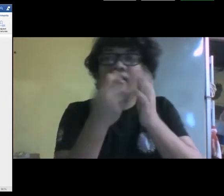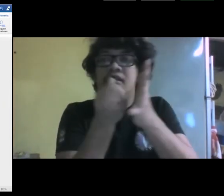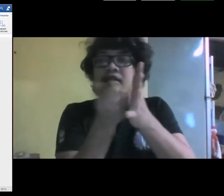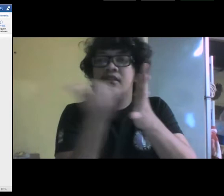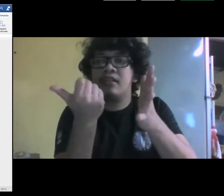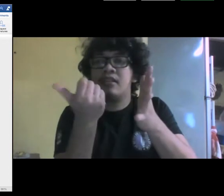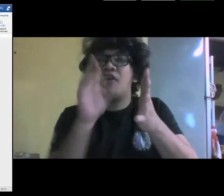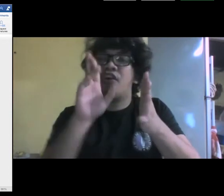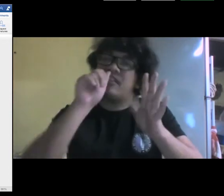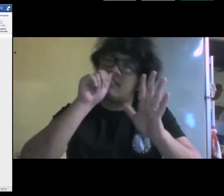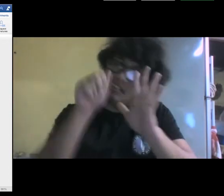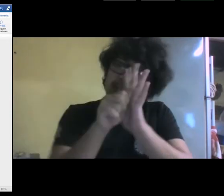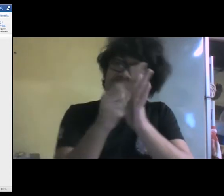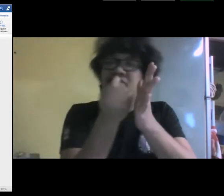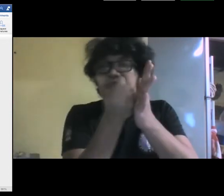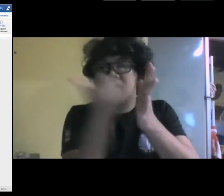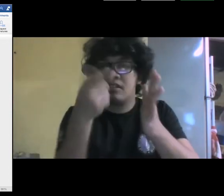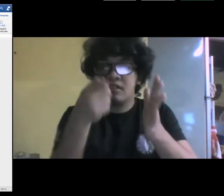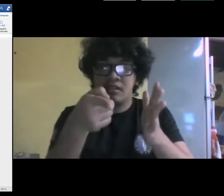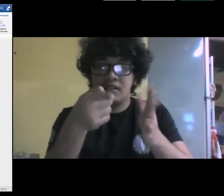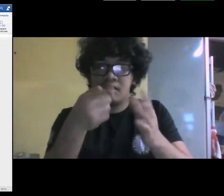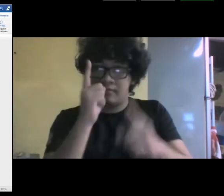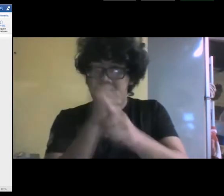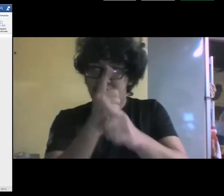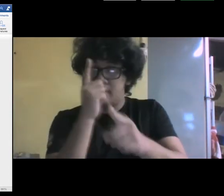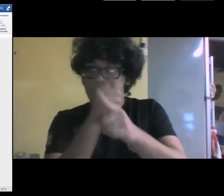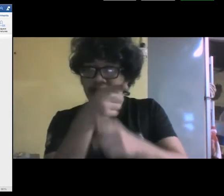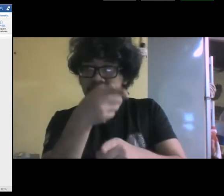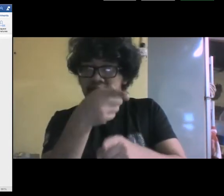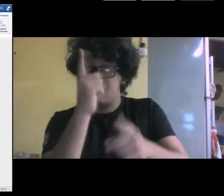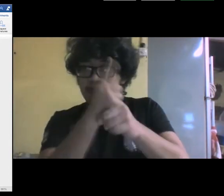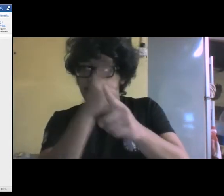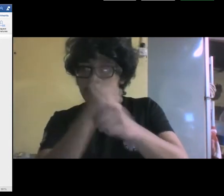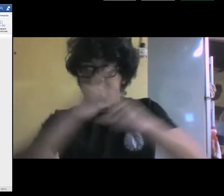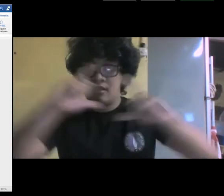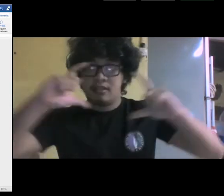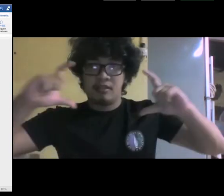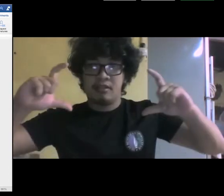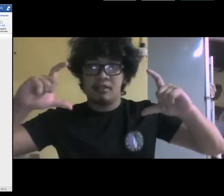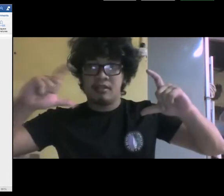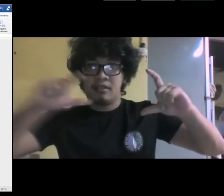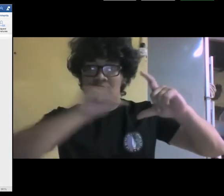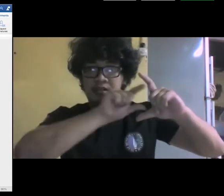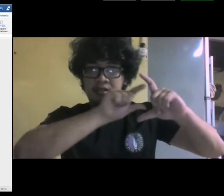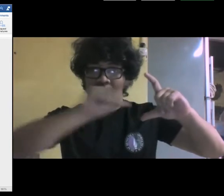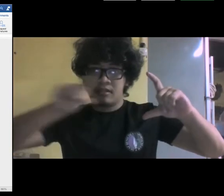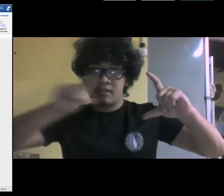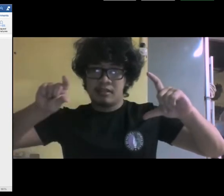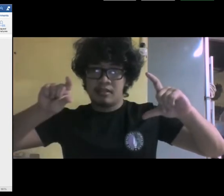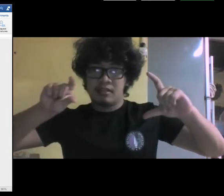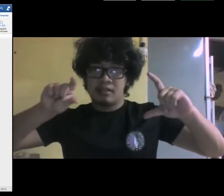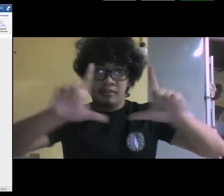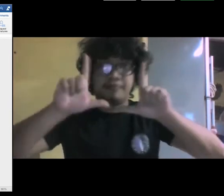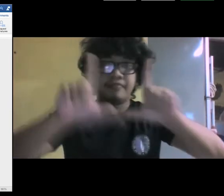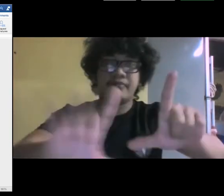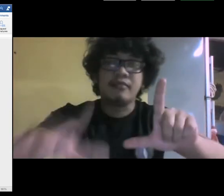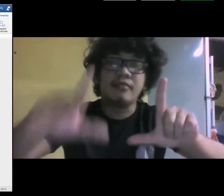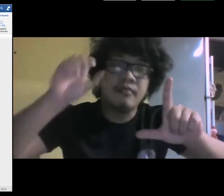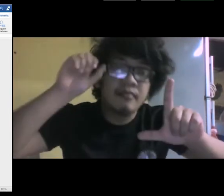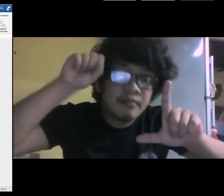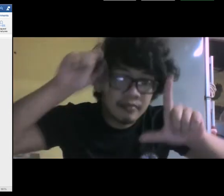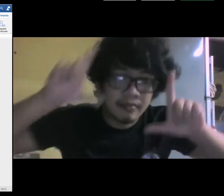have is omitted, means it's already within the statement.